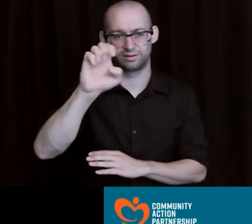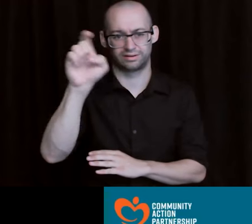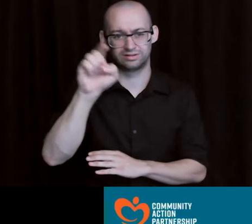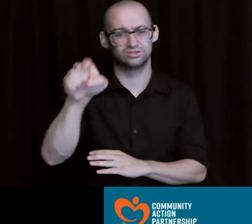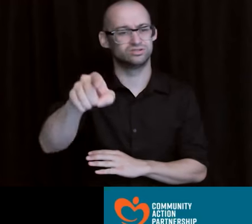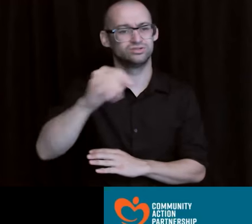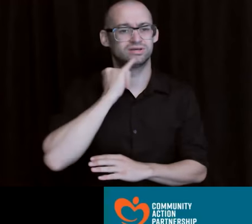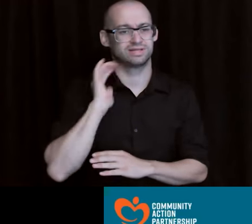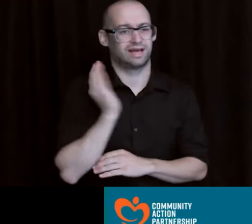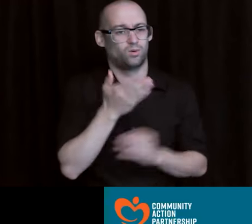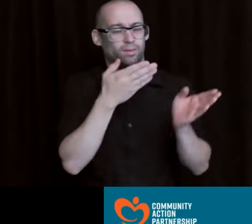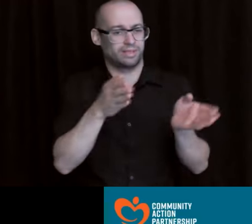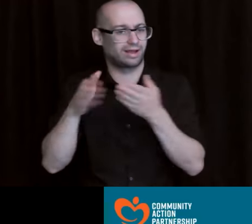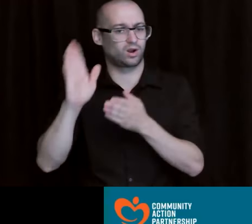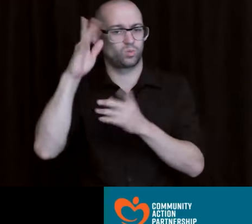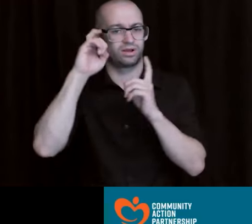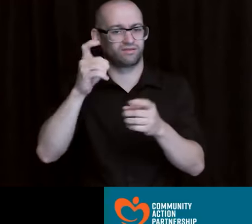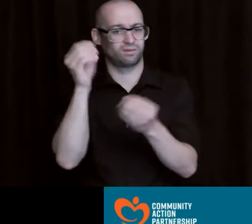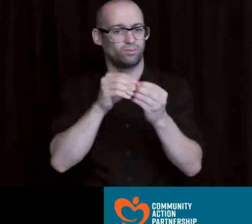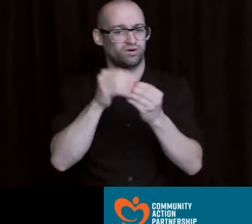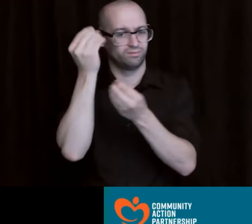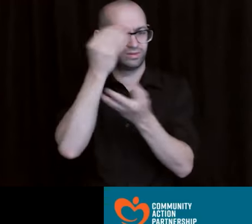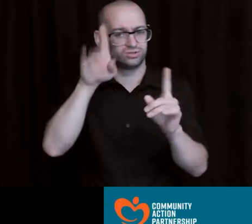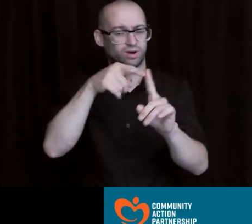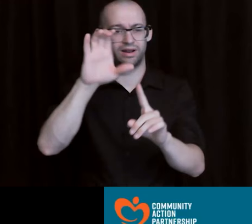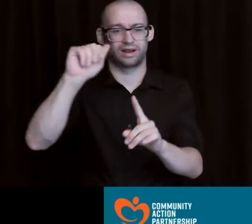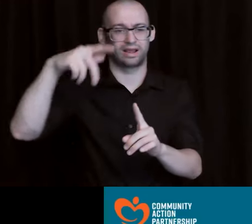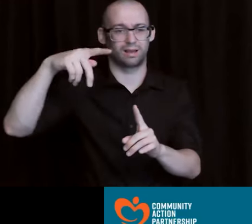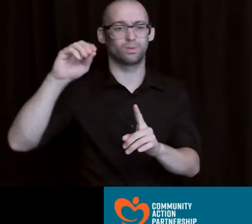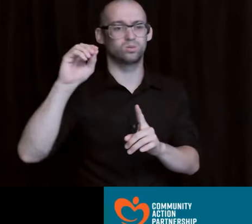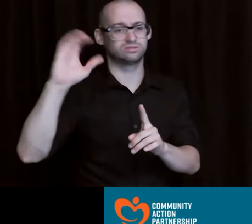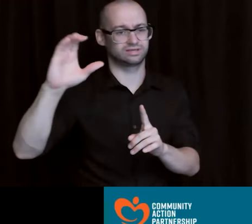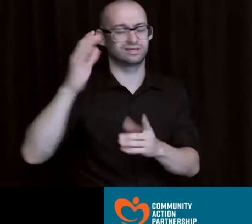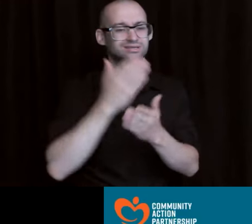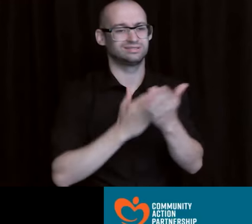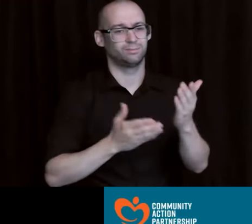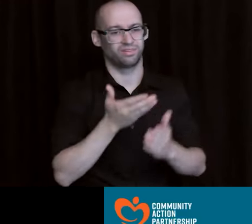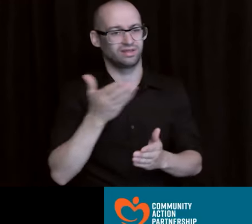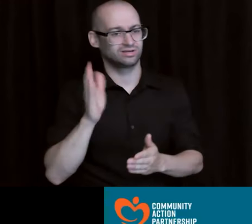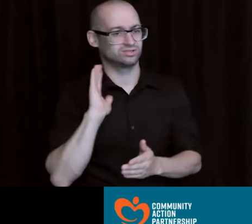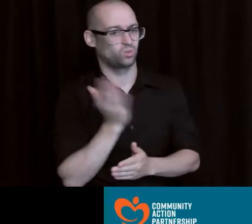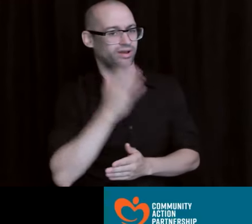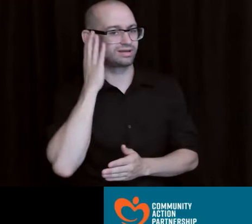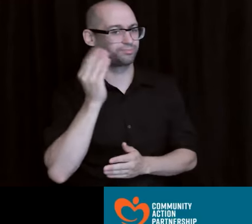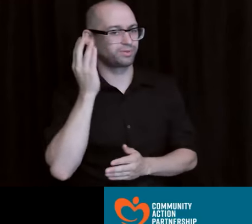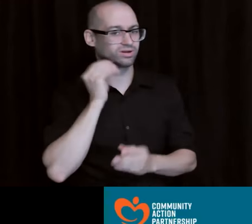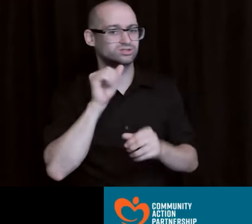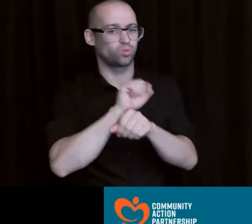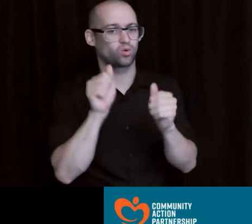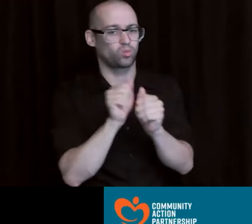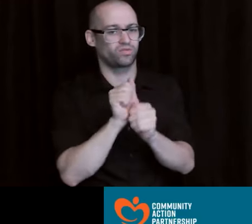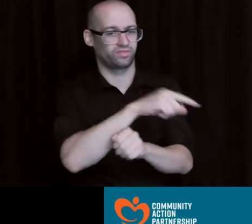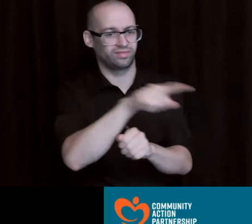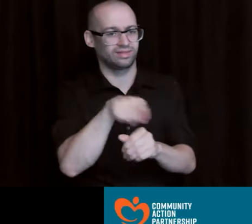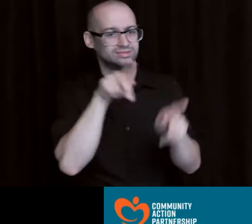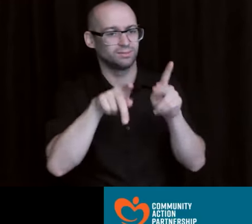more background on CAPOC and some of the things that we've experienced trying to work with those that have these